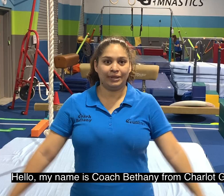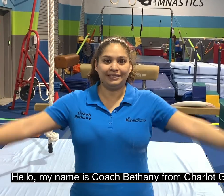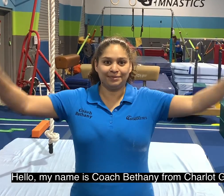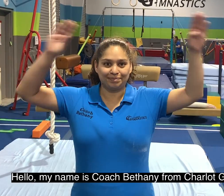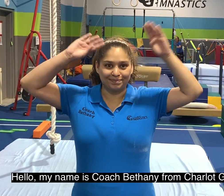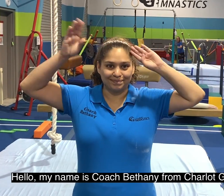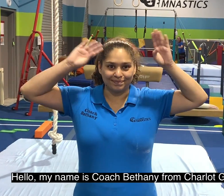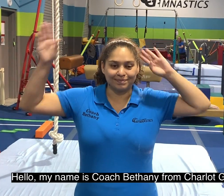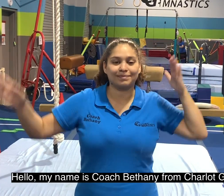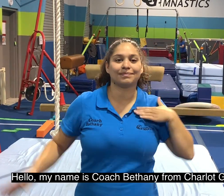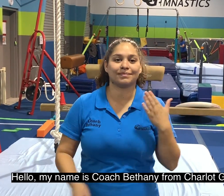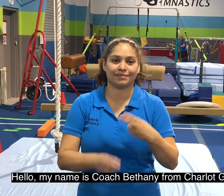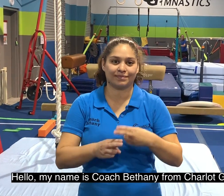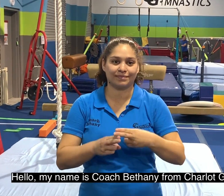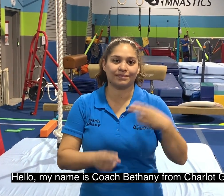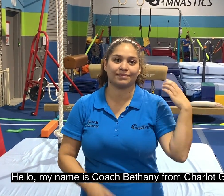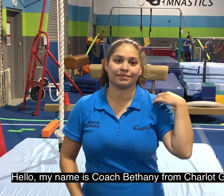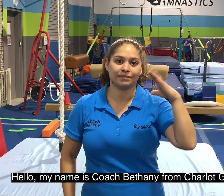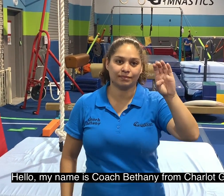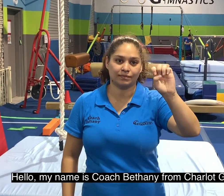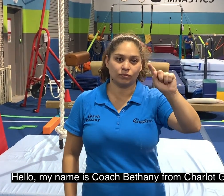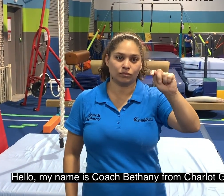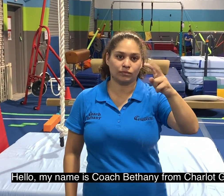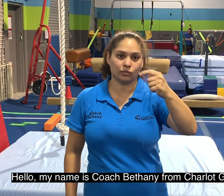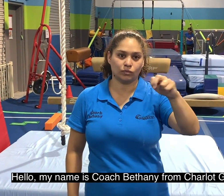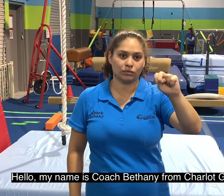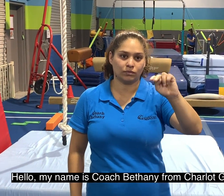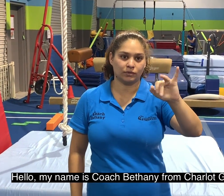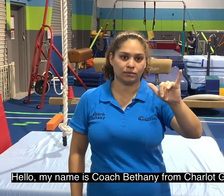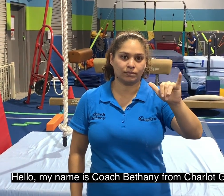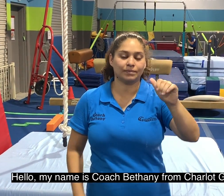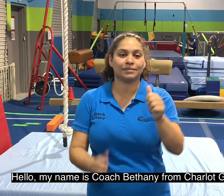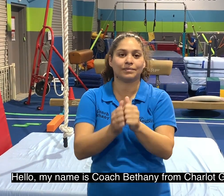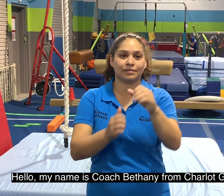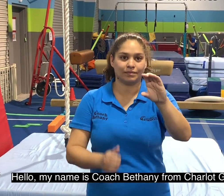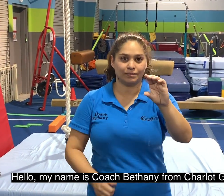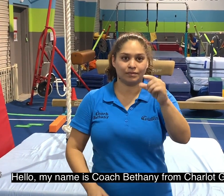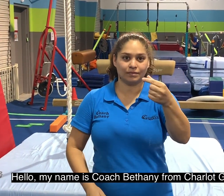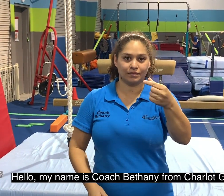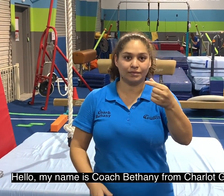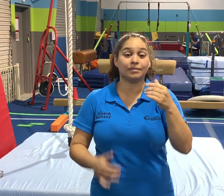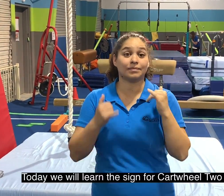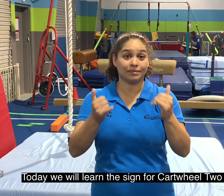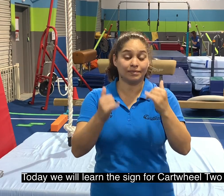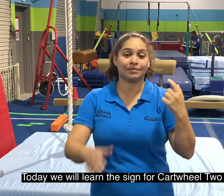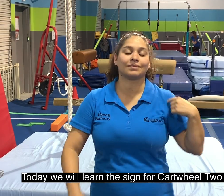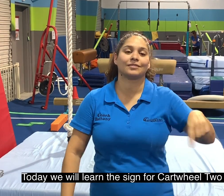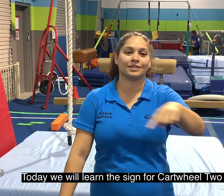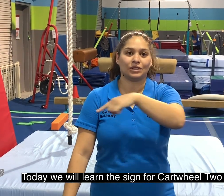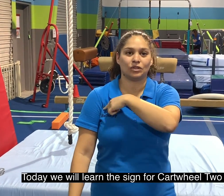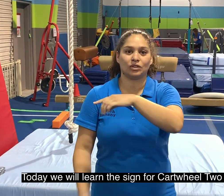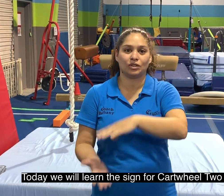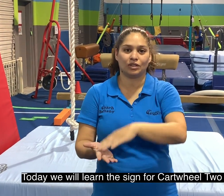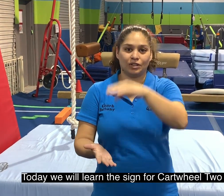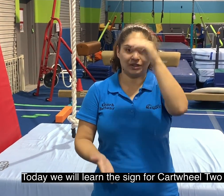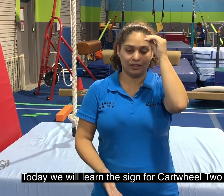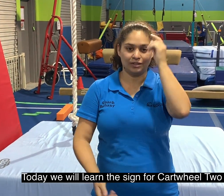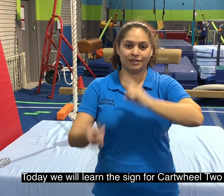Hello, my name is coach Bethany from Charlotte Gymnastics. Today we will learn the sign